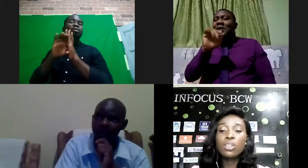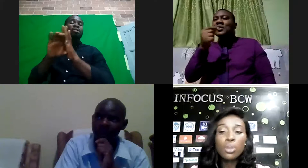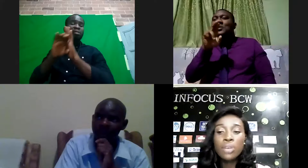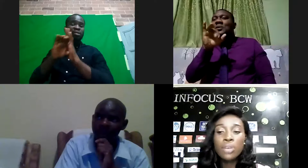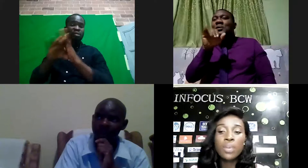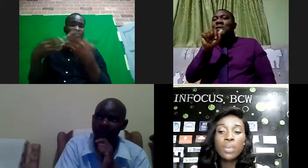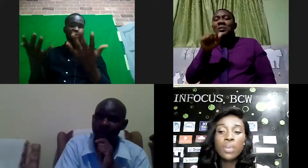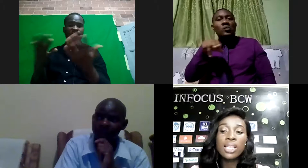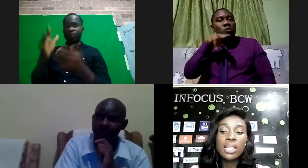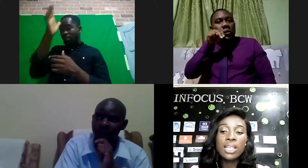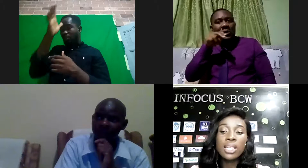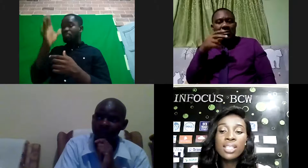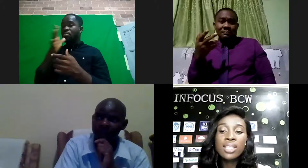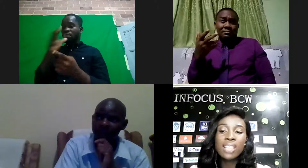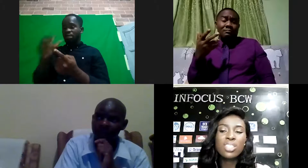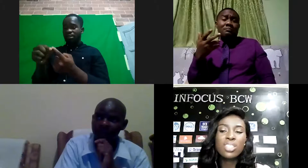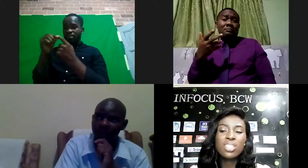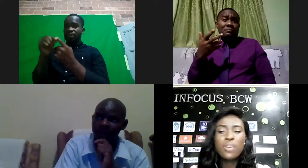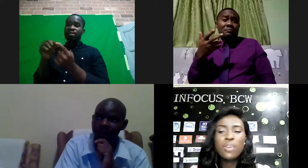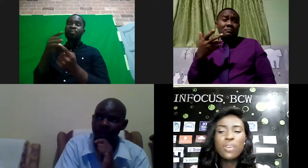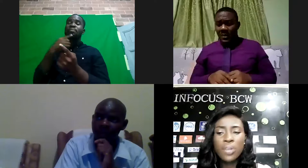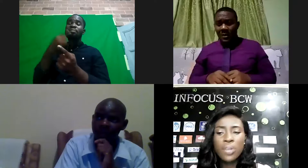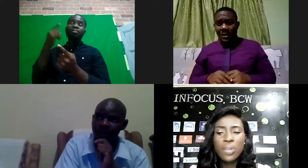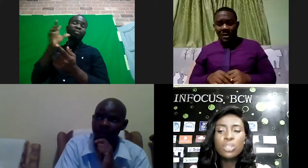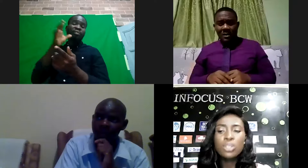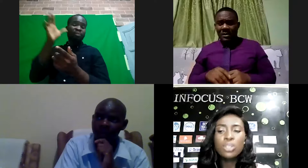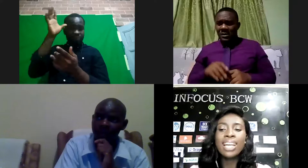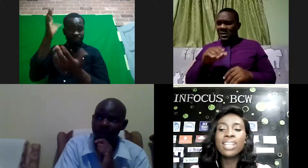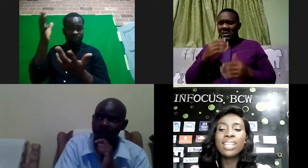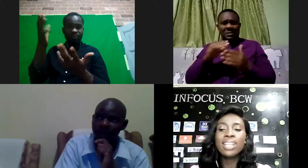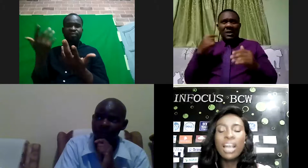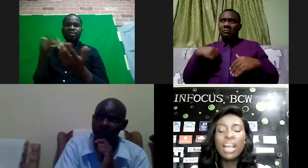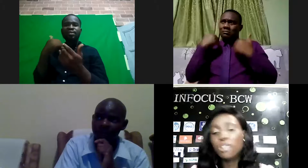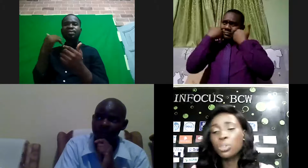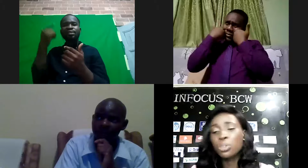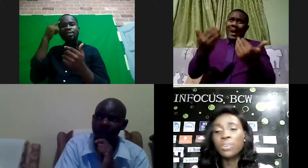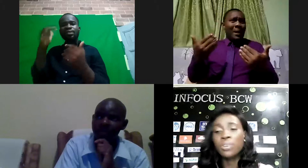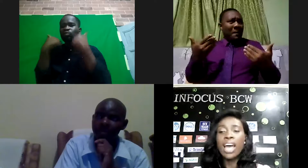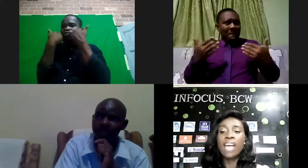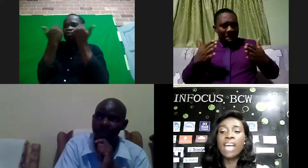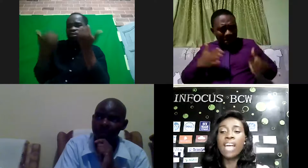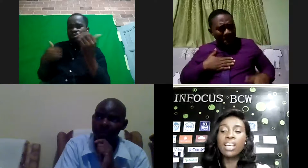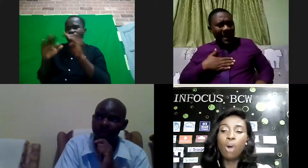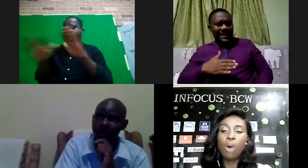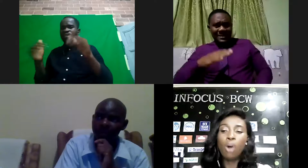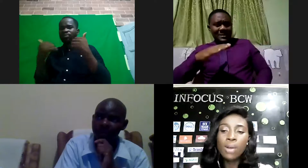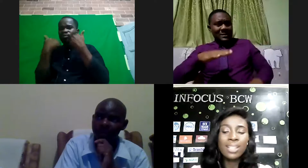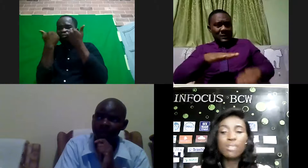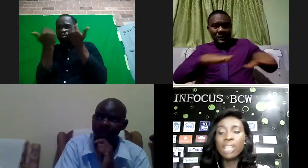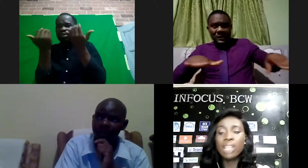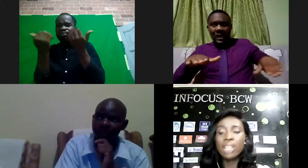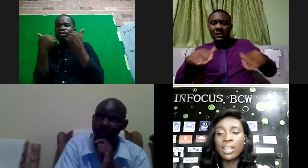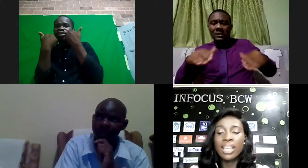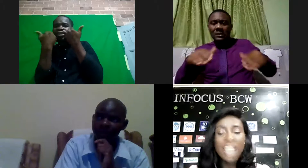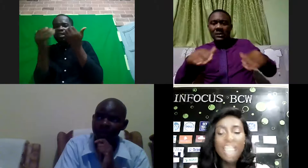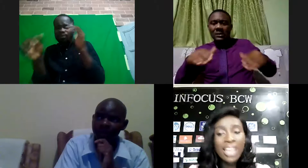of children with special needs see it as a shameful thing to declare that they have such children. And I can also attest to